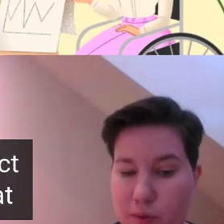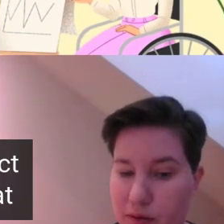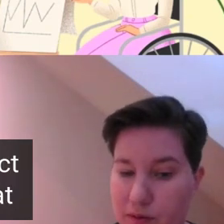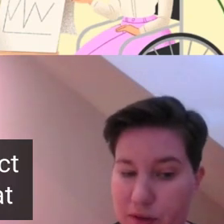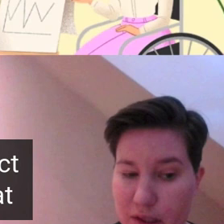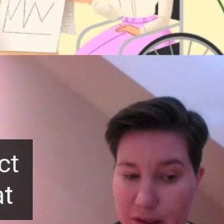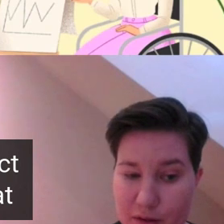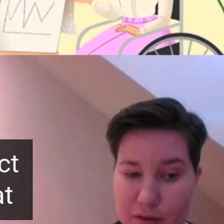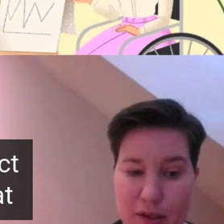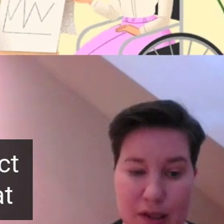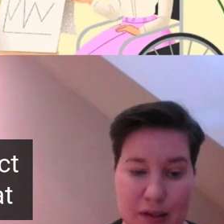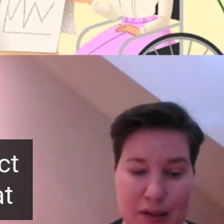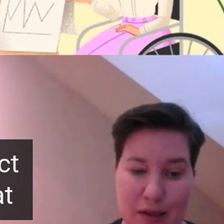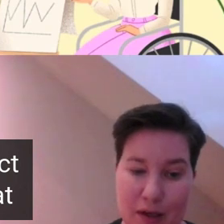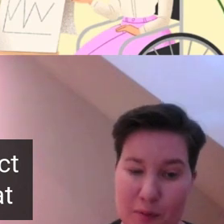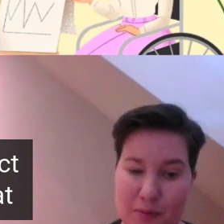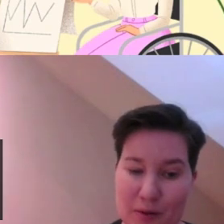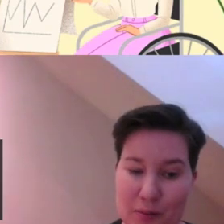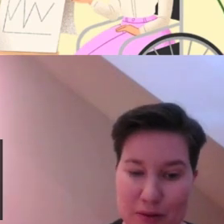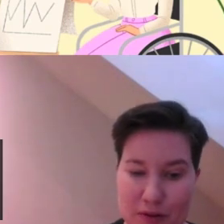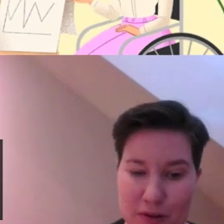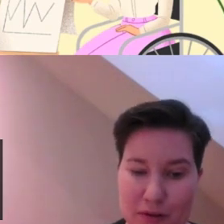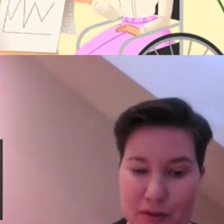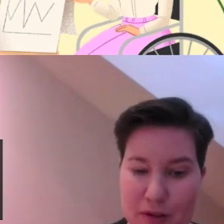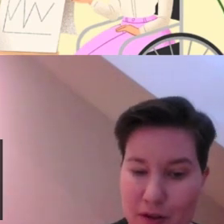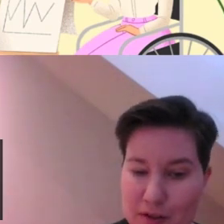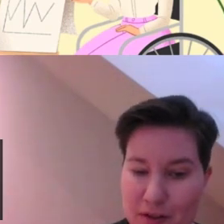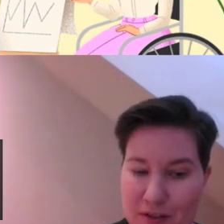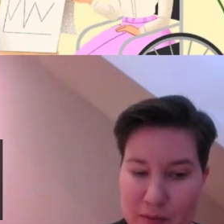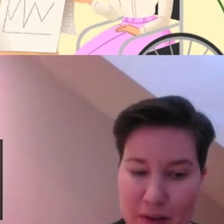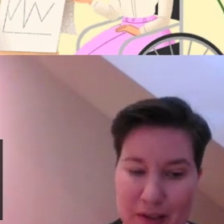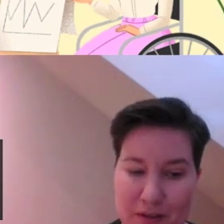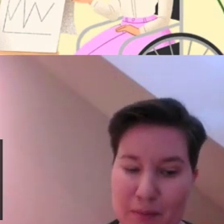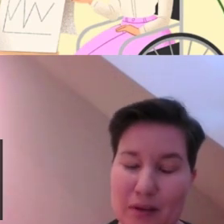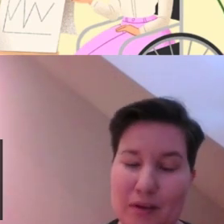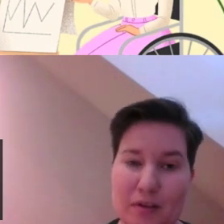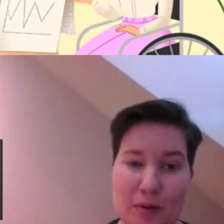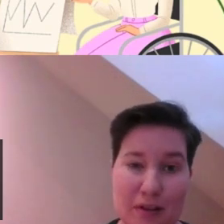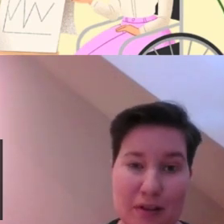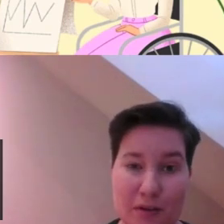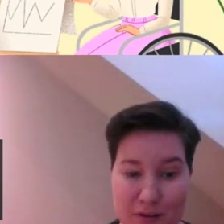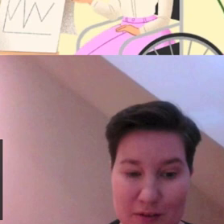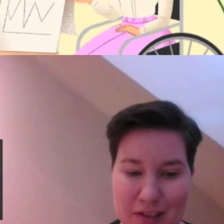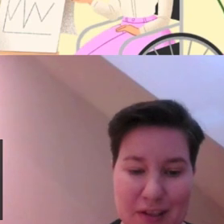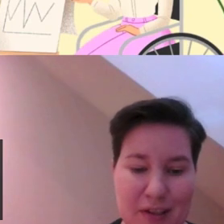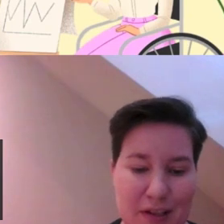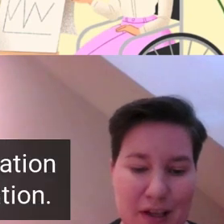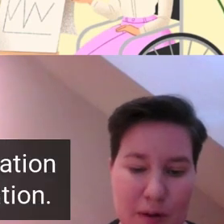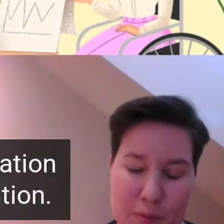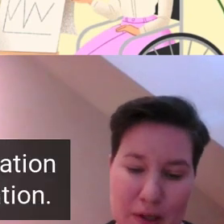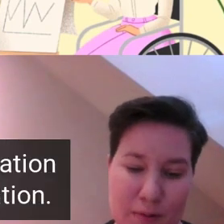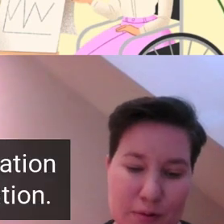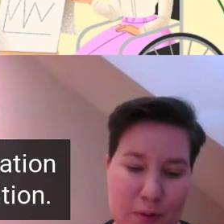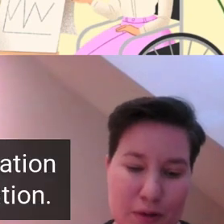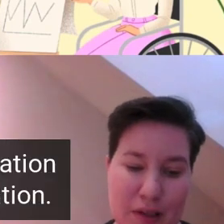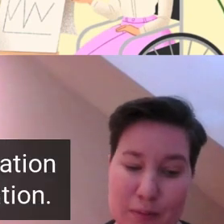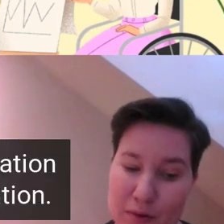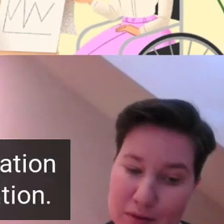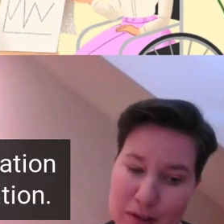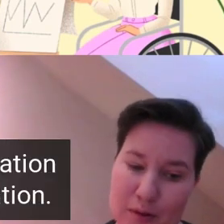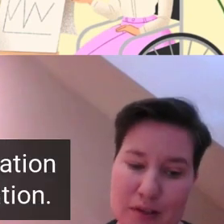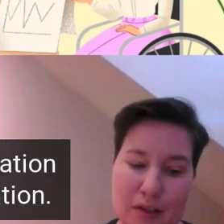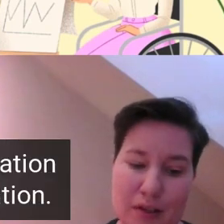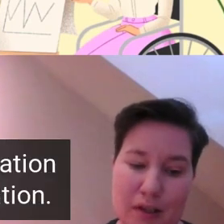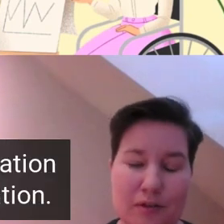project will run for 10 years, and I hope that when I return for the launch of Disability History Month 2033, I will be able to report an